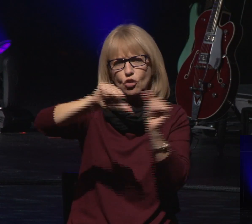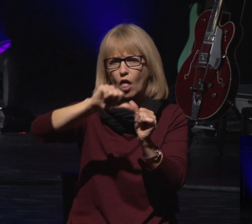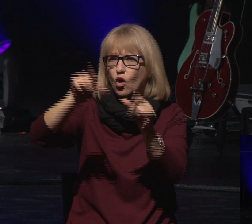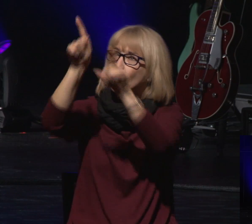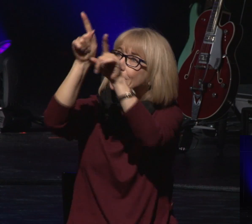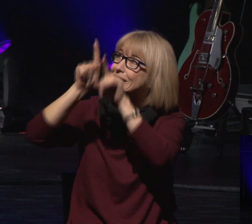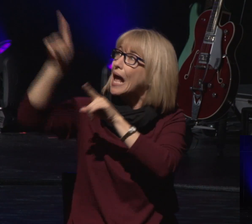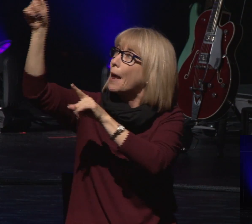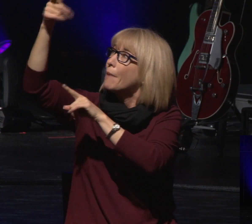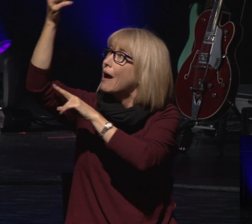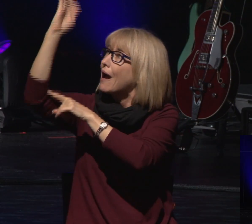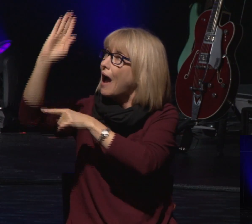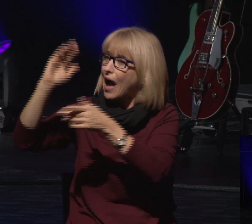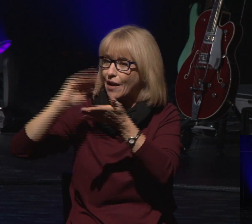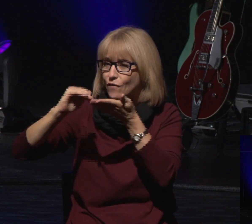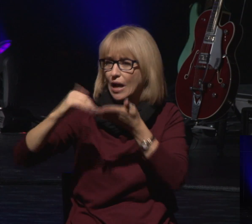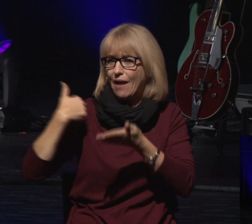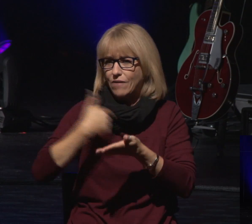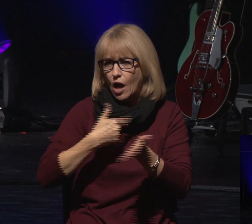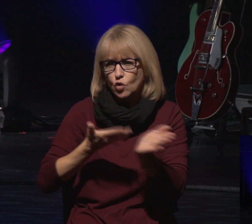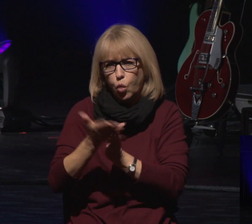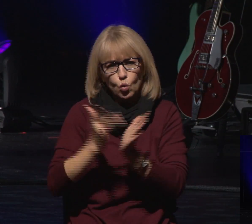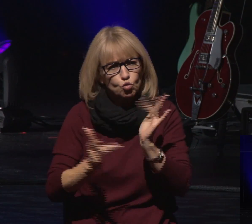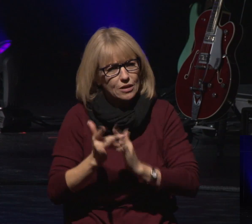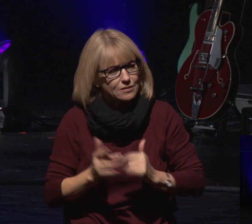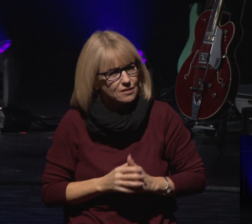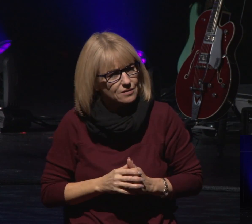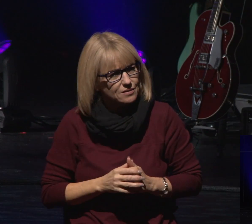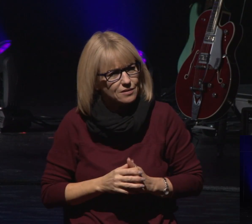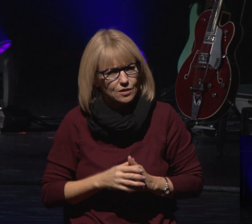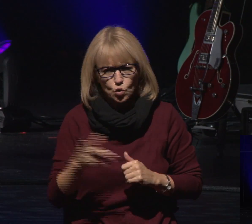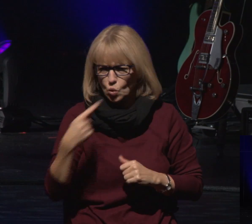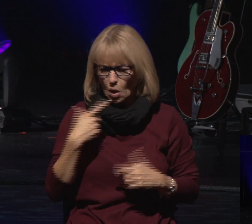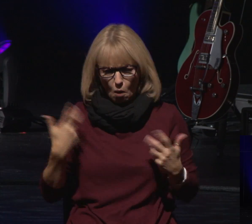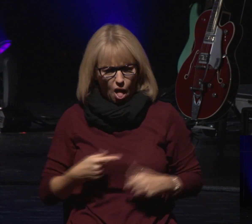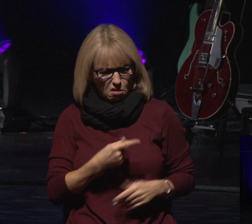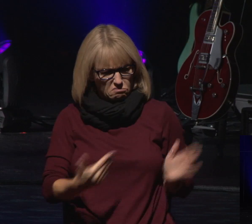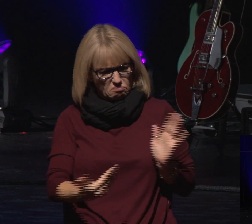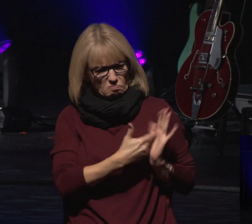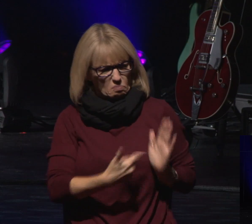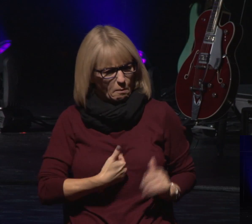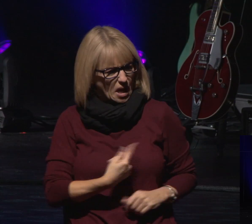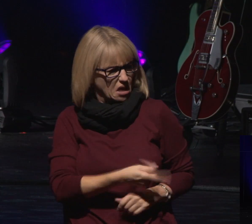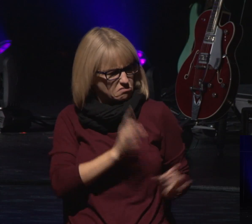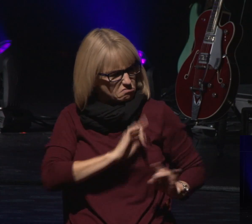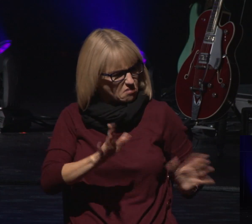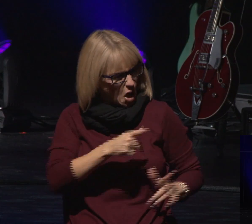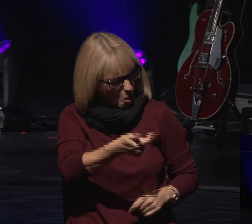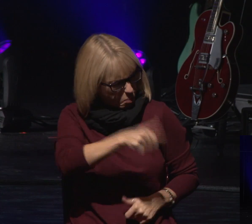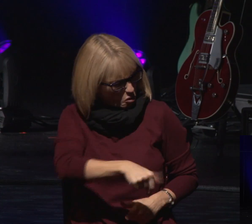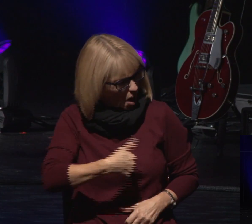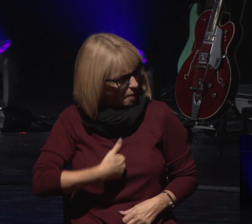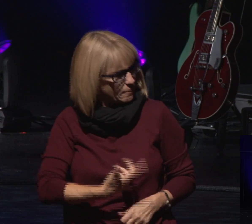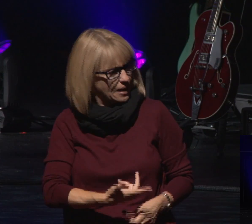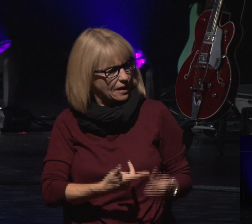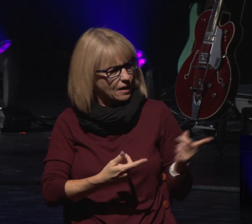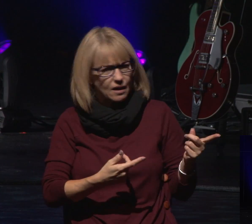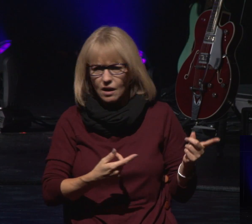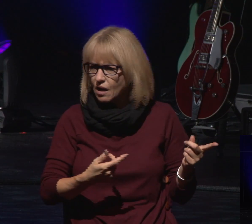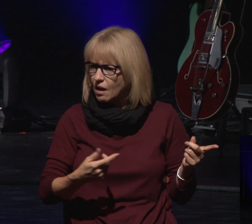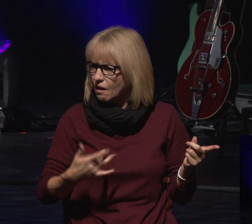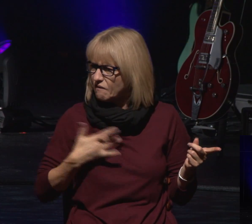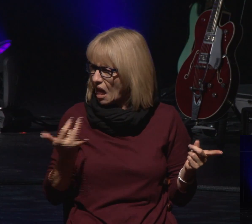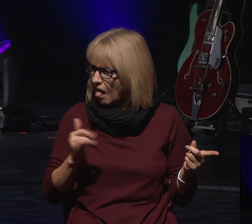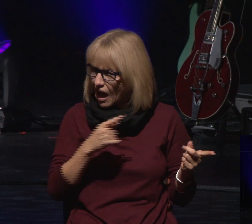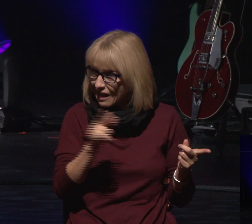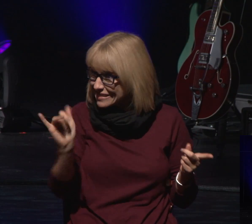forgave you. So somebody's done something horrible to you, has betrayed you, has done something like happened to Joseph and